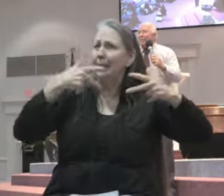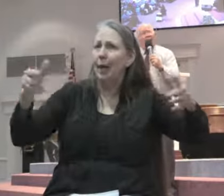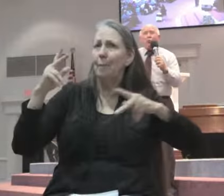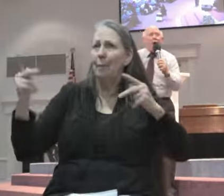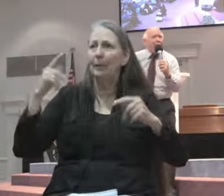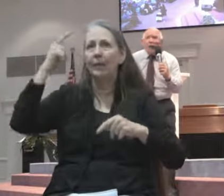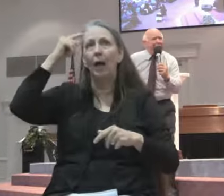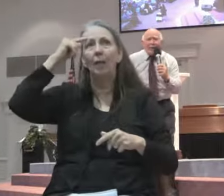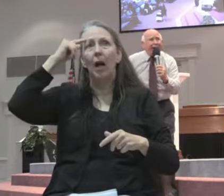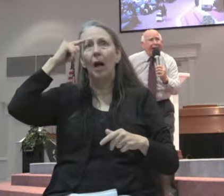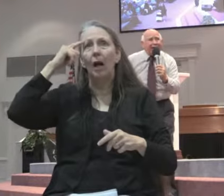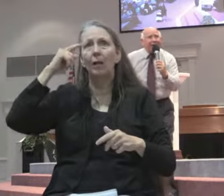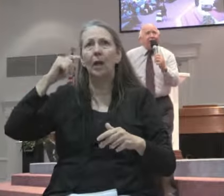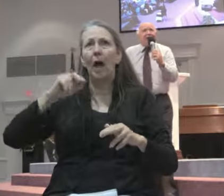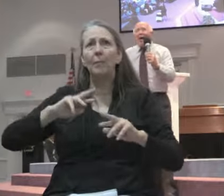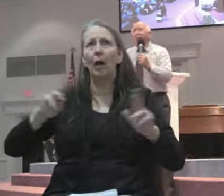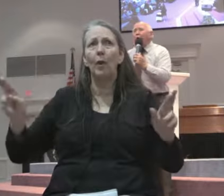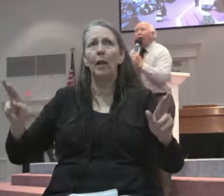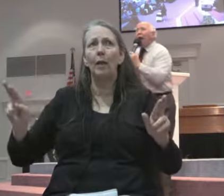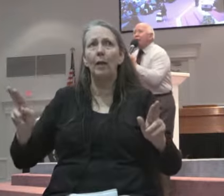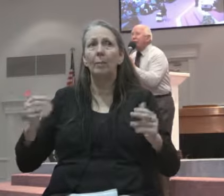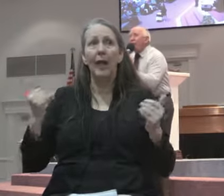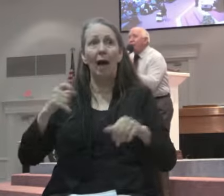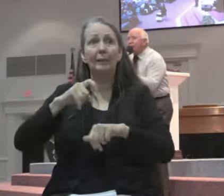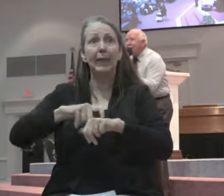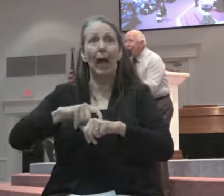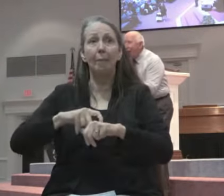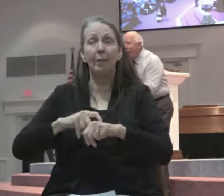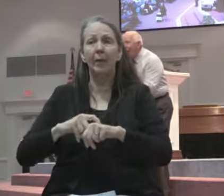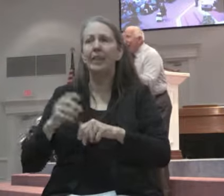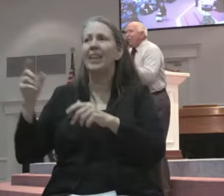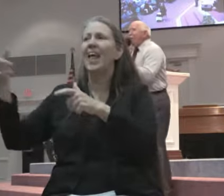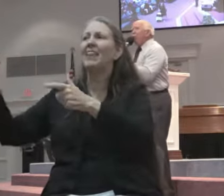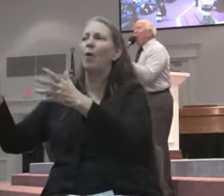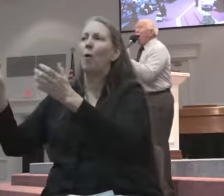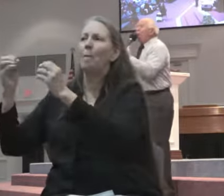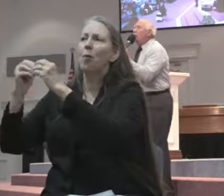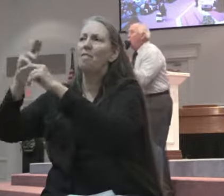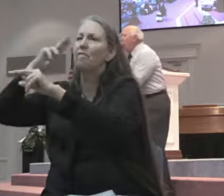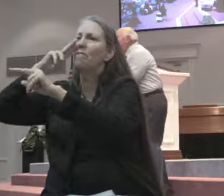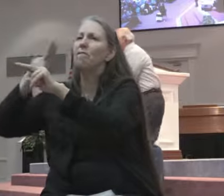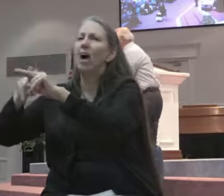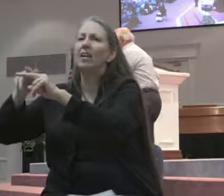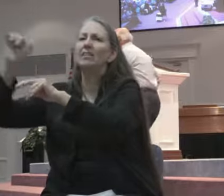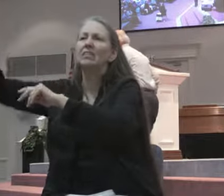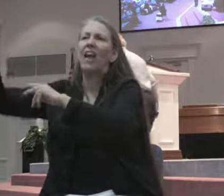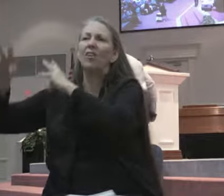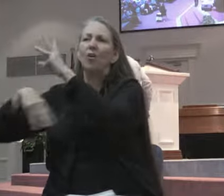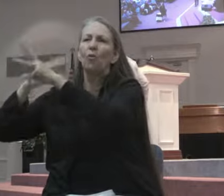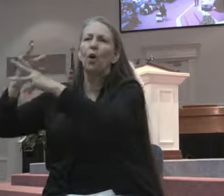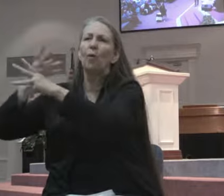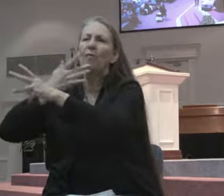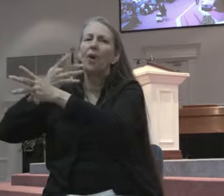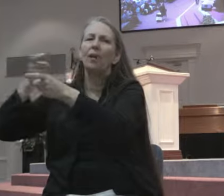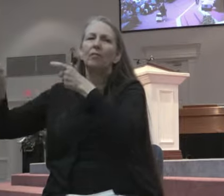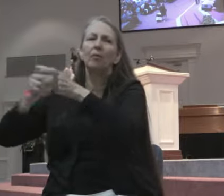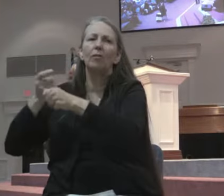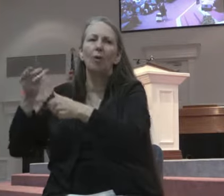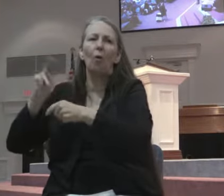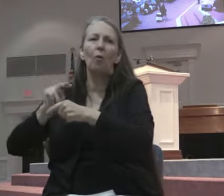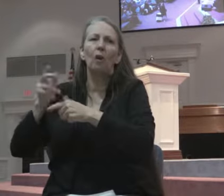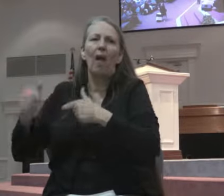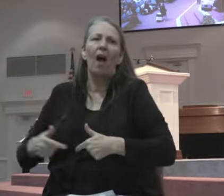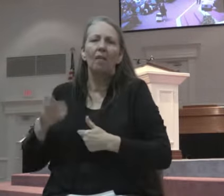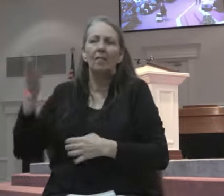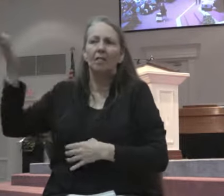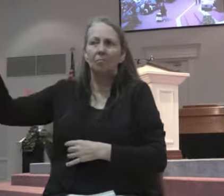decided they weren't ready yet. They wanted to have some more fun. They wanted to rule their own life a little more. All